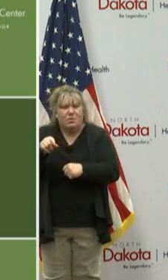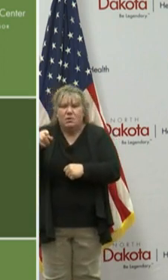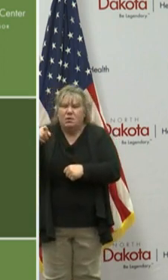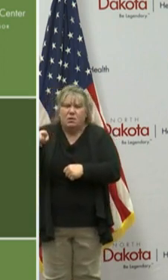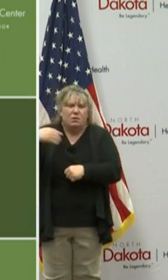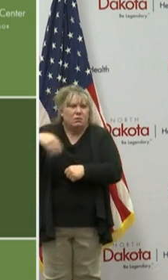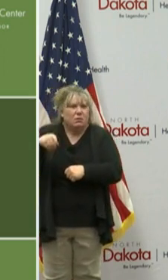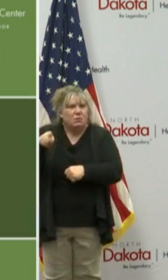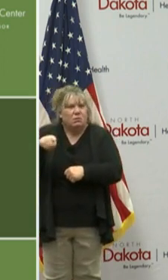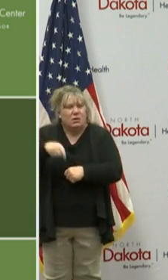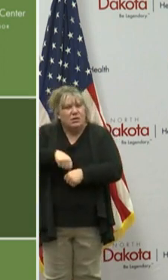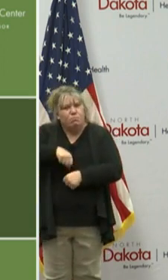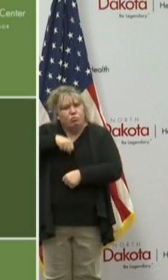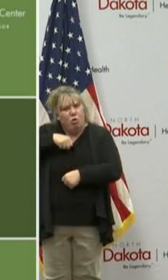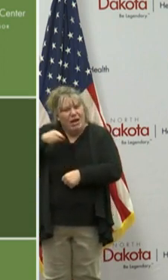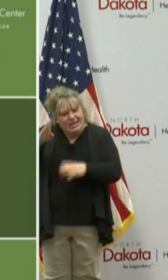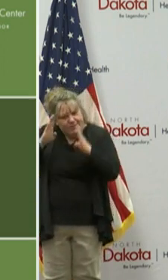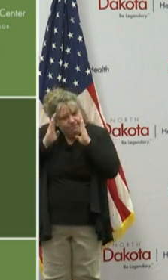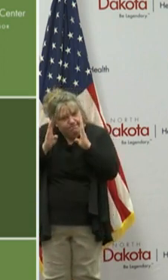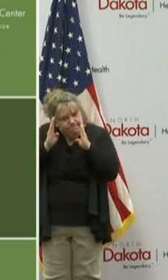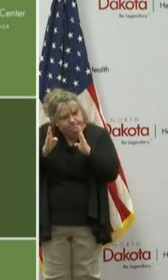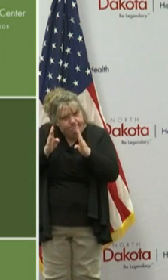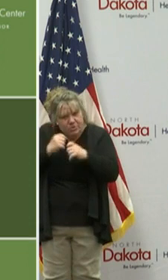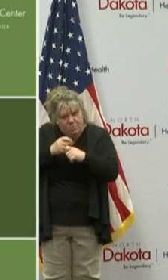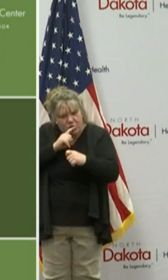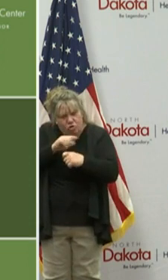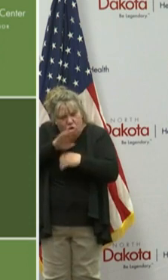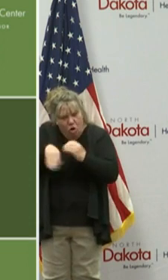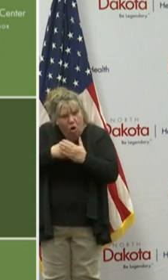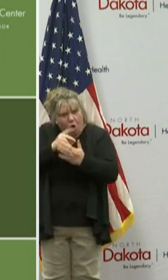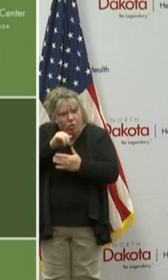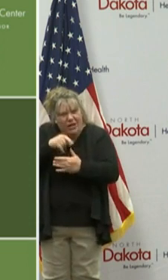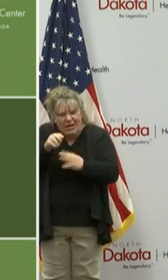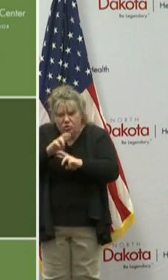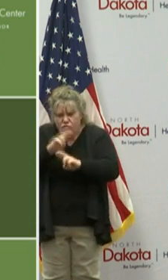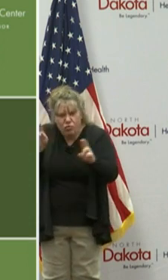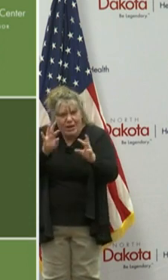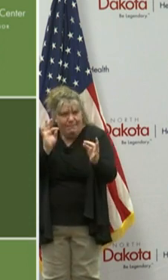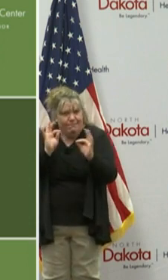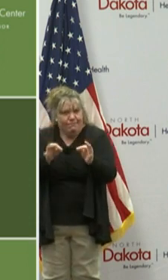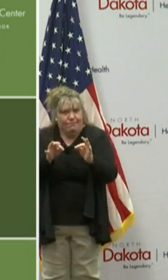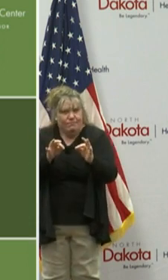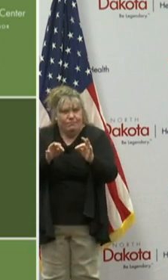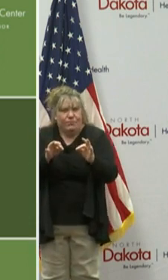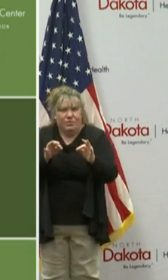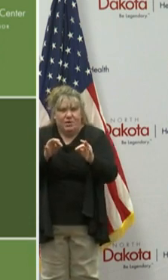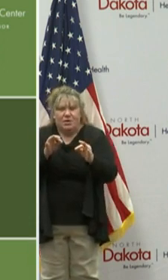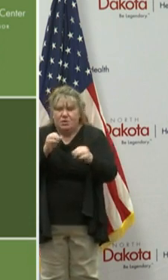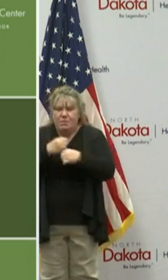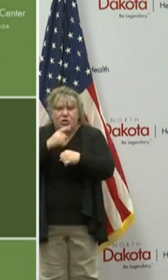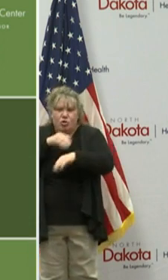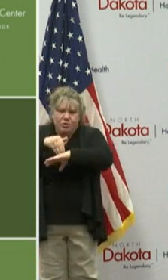pride. His attention to detail to get every one of these kits ready to go. We're going to